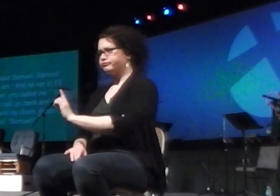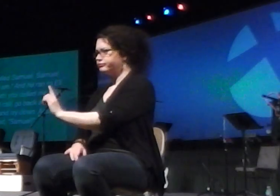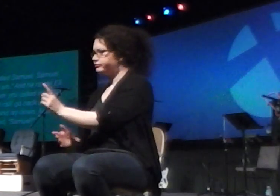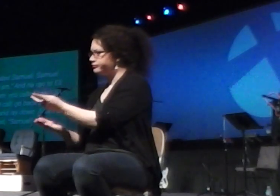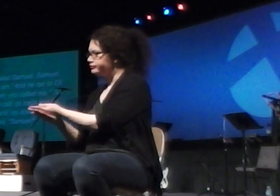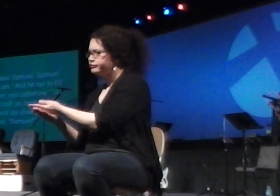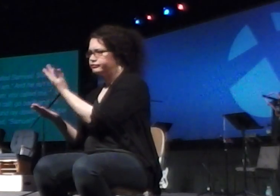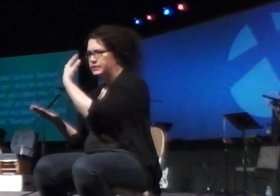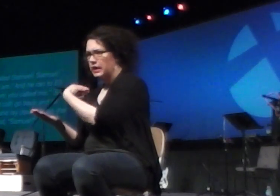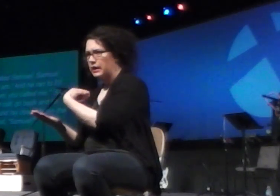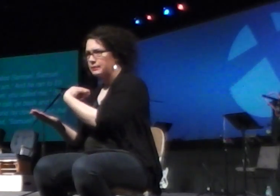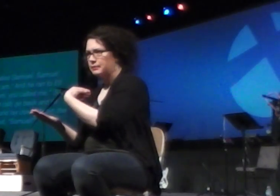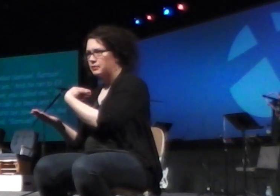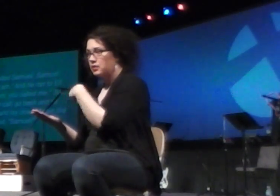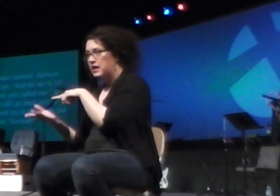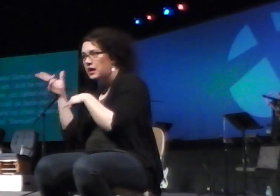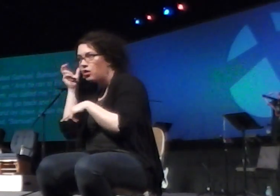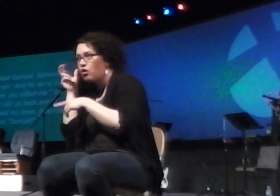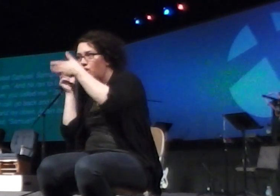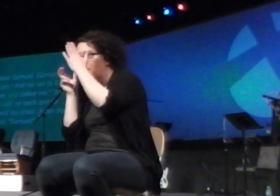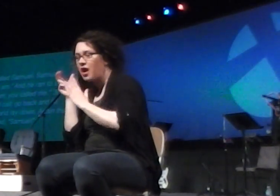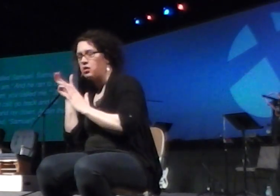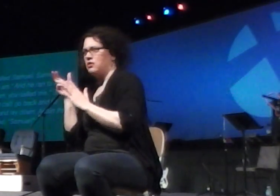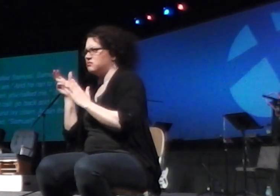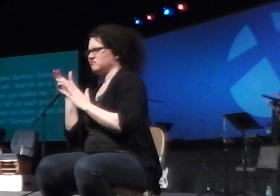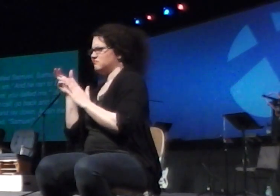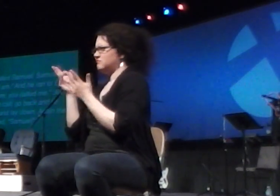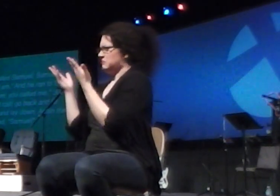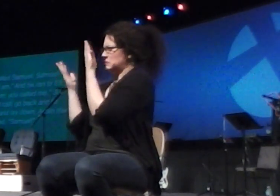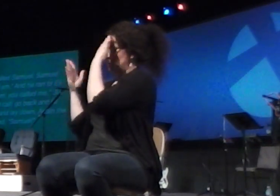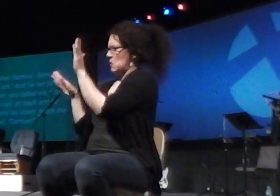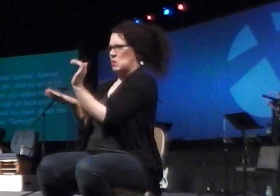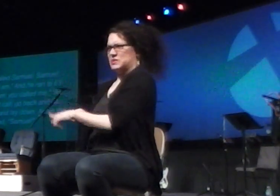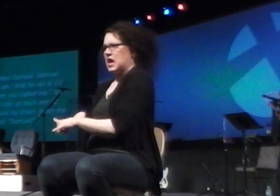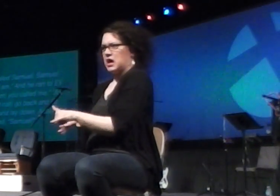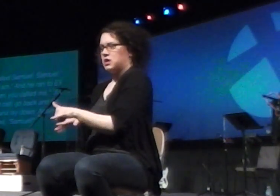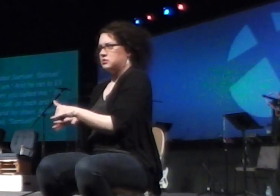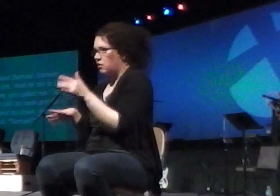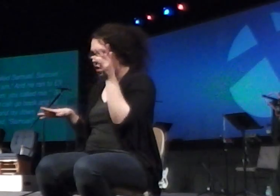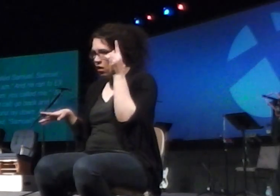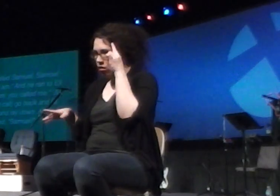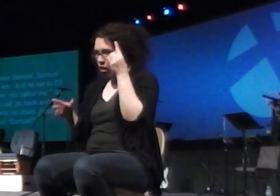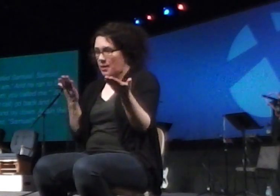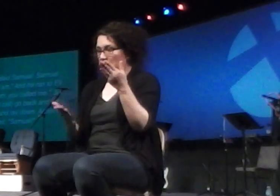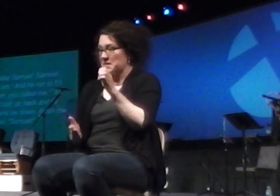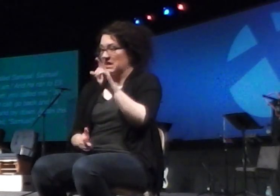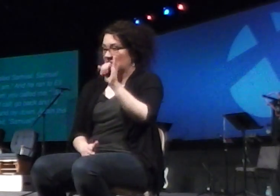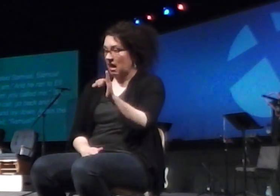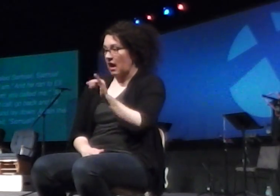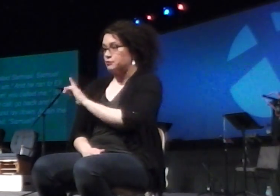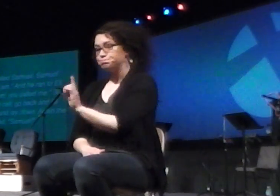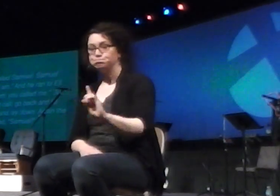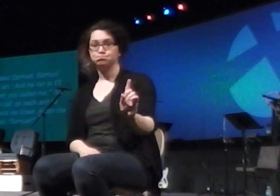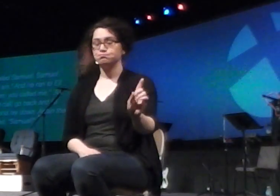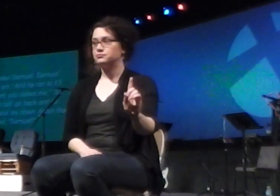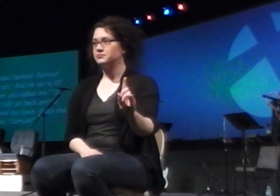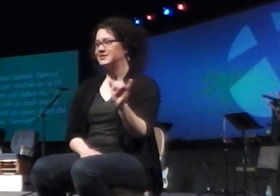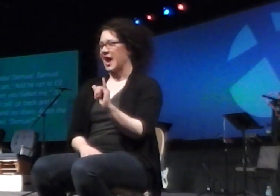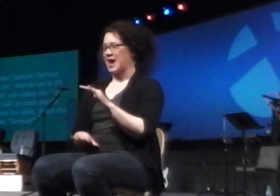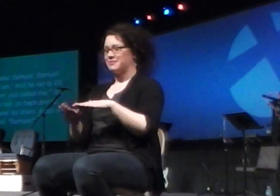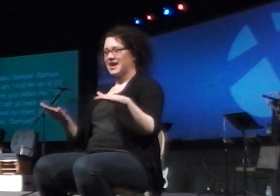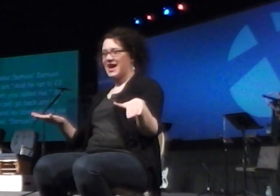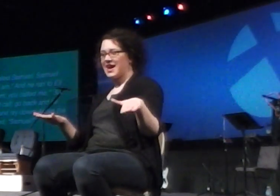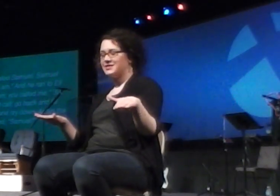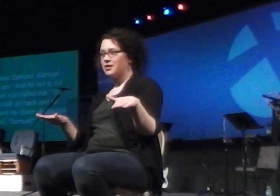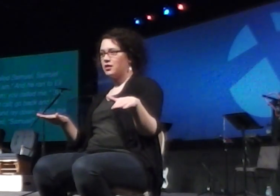what it is. So he goes and he thinks Eli is calling him. So just like kids do, right? He goes into their parents' bedroom. He goes into his dad's bedroom